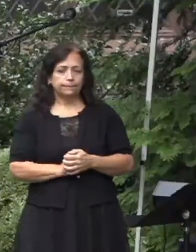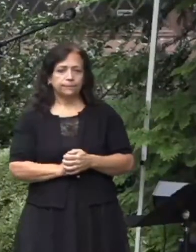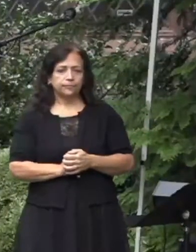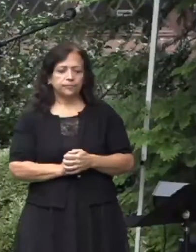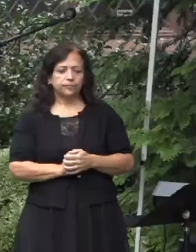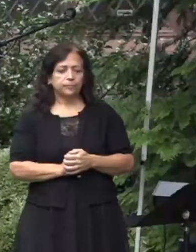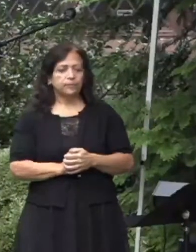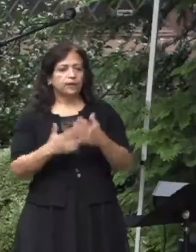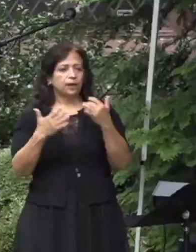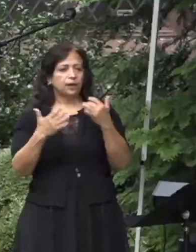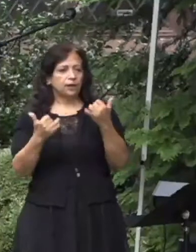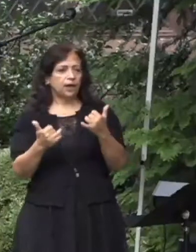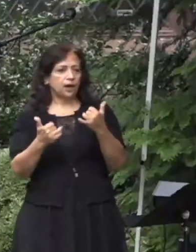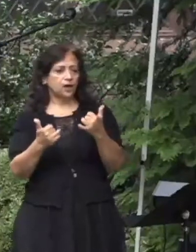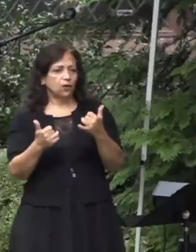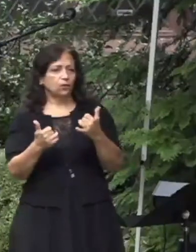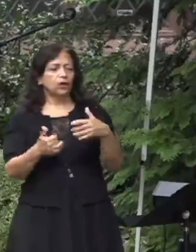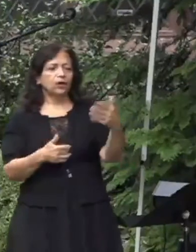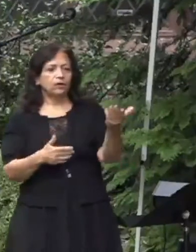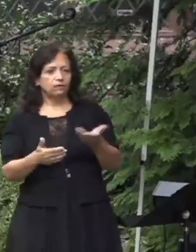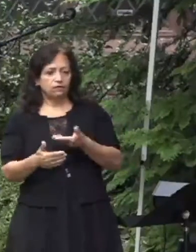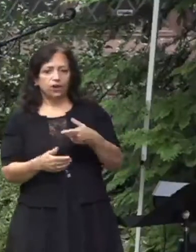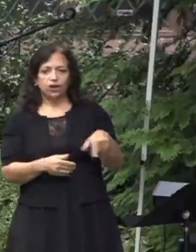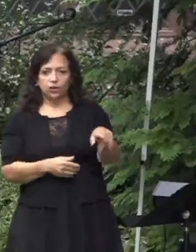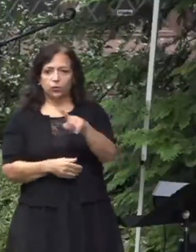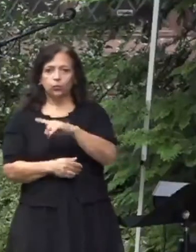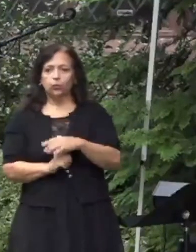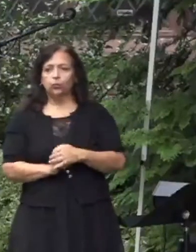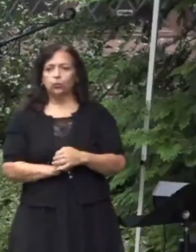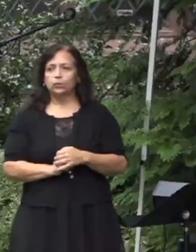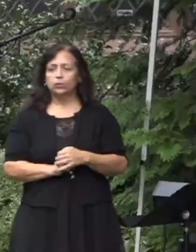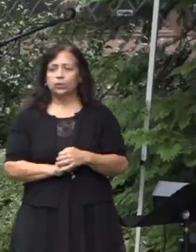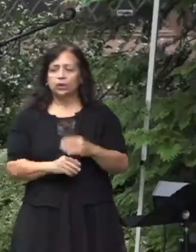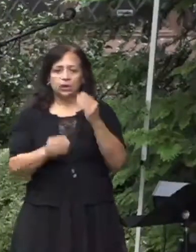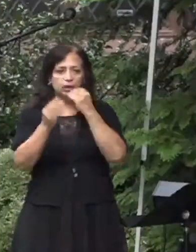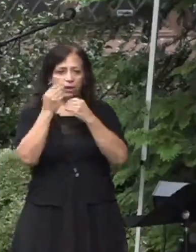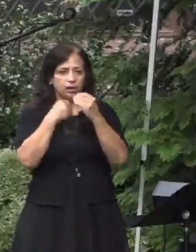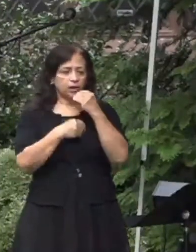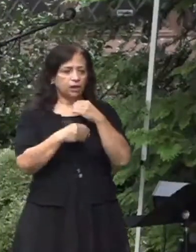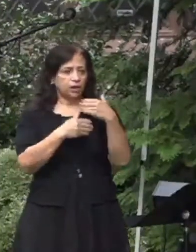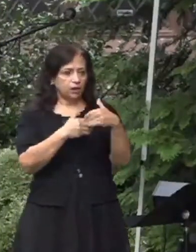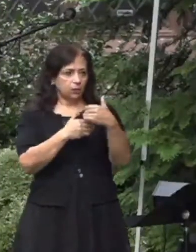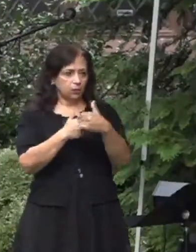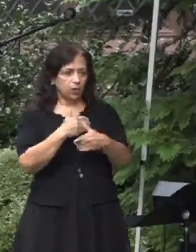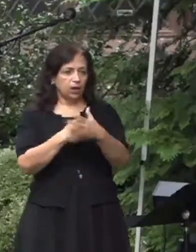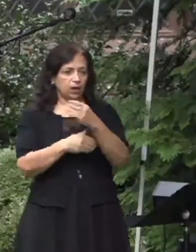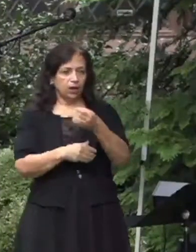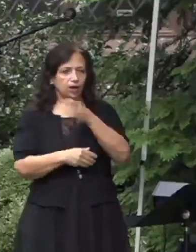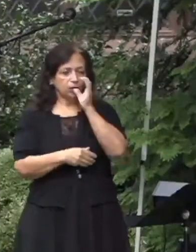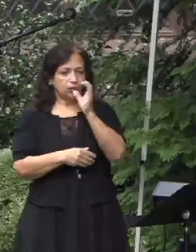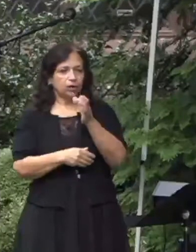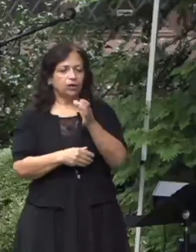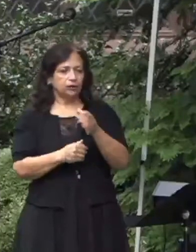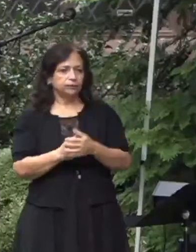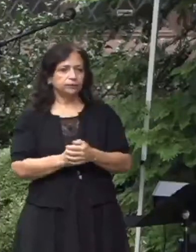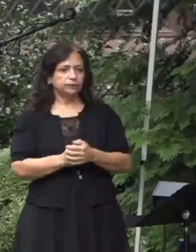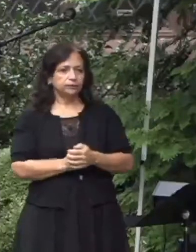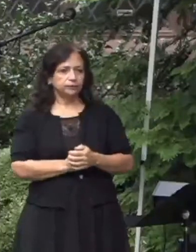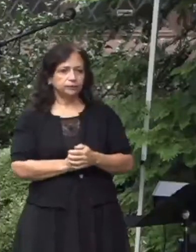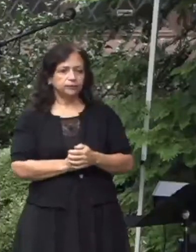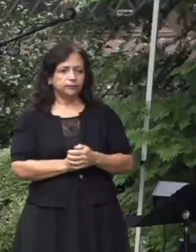In this moment, I invite you to eat the bread and drink of the